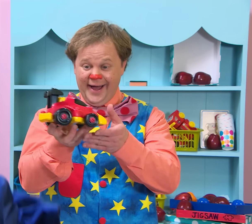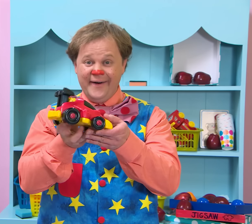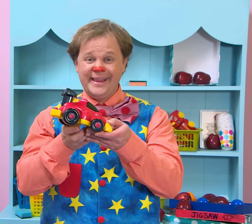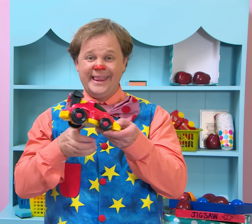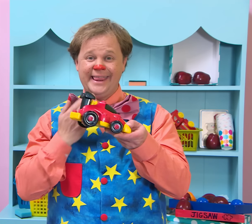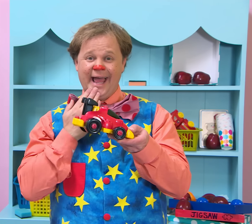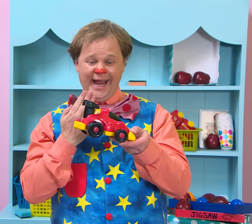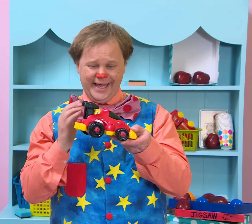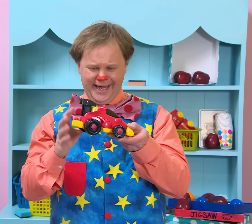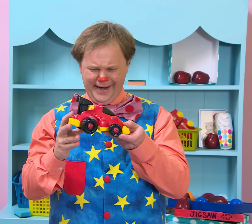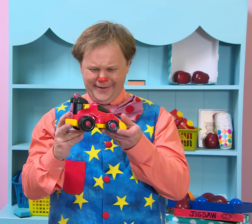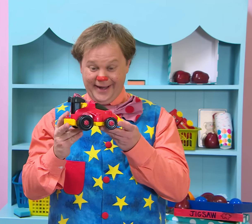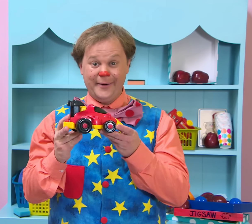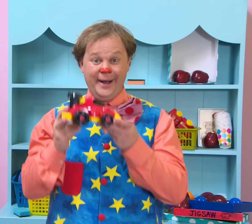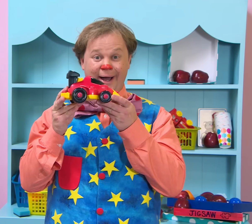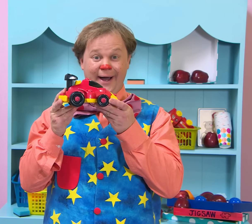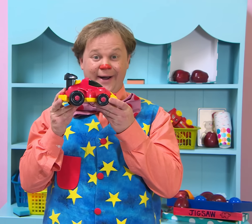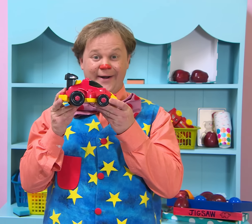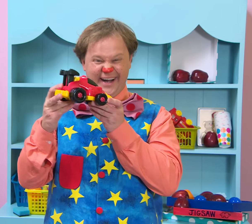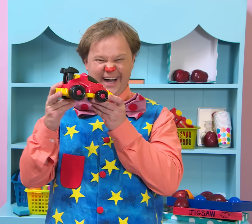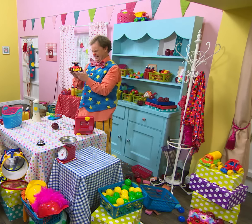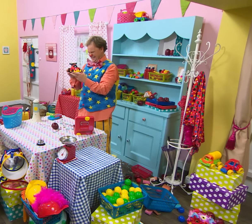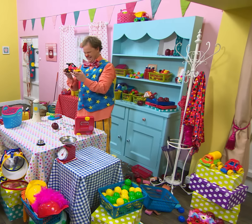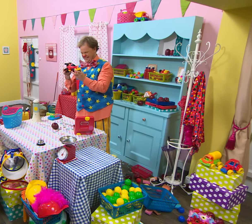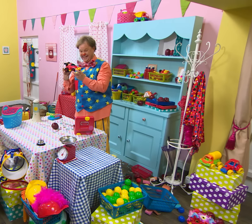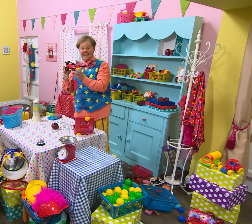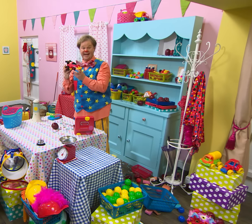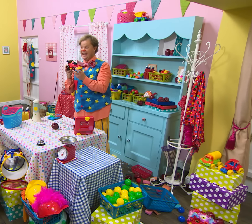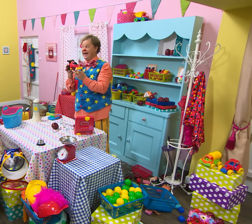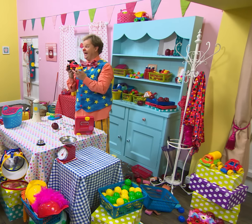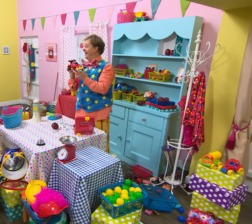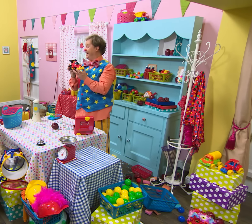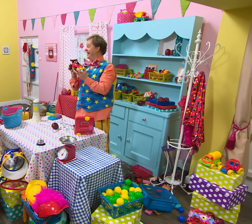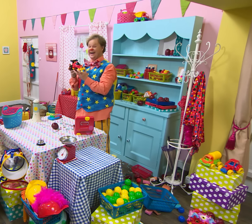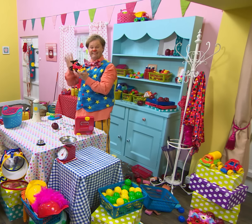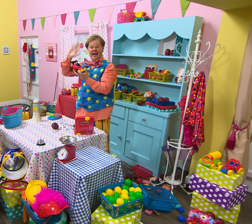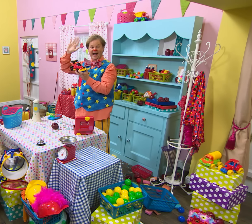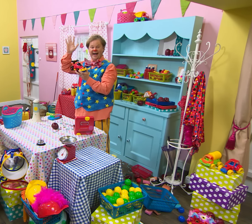Oh, thank you! Woohoo! You're welcome. Bye-bye! Bye!